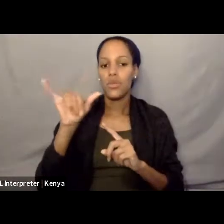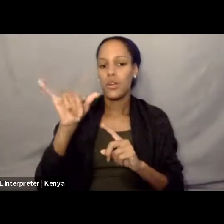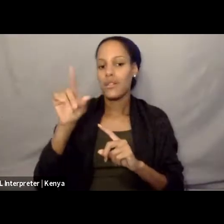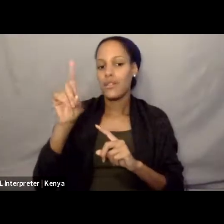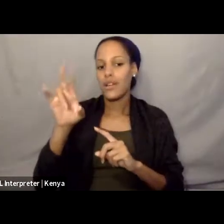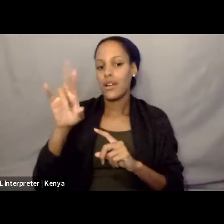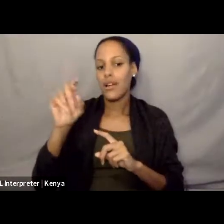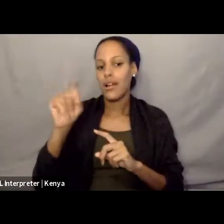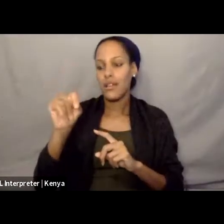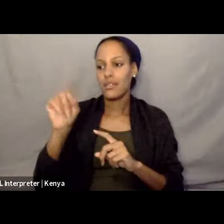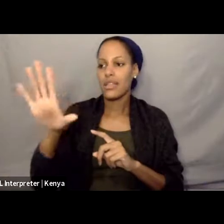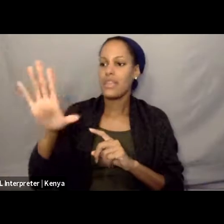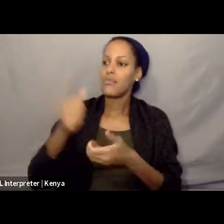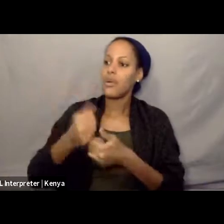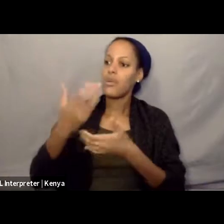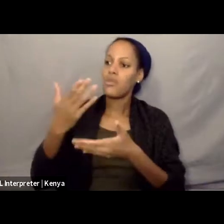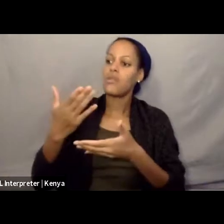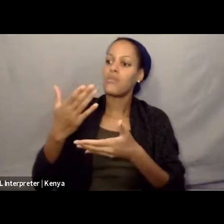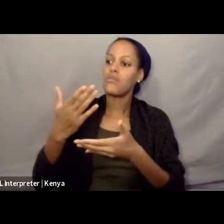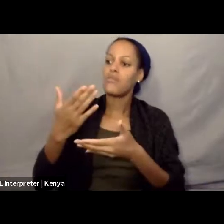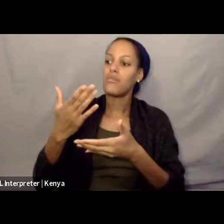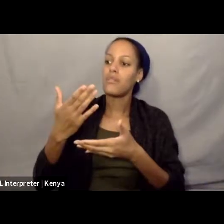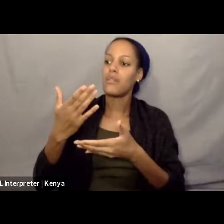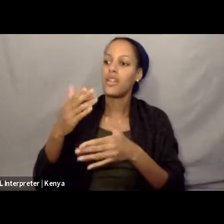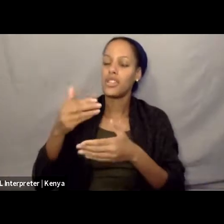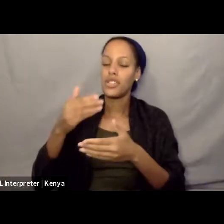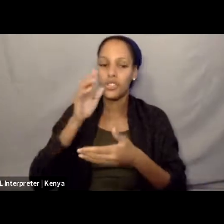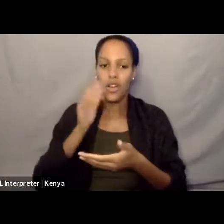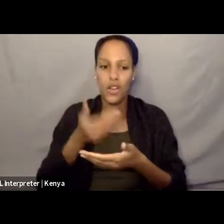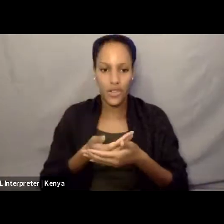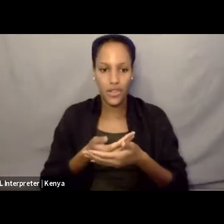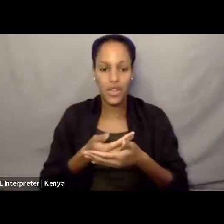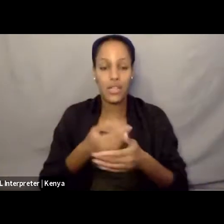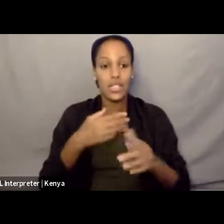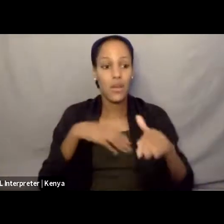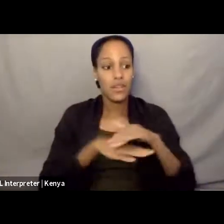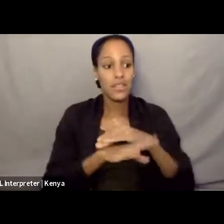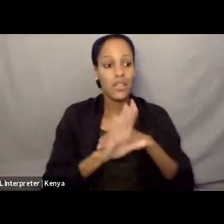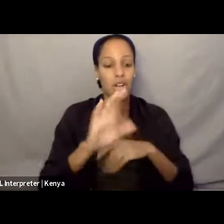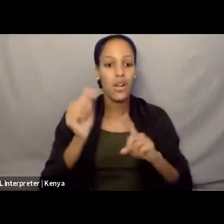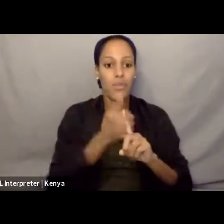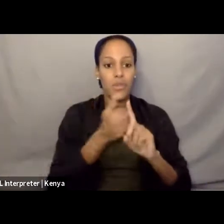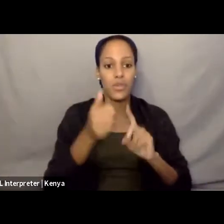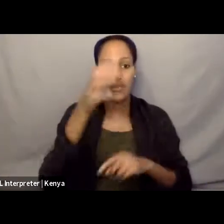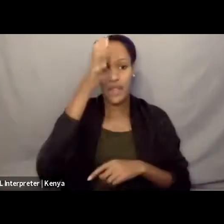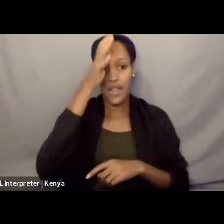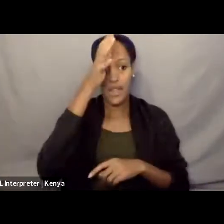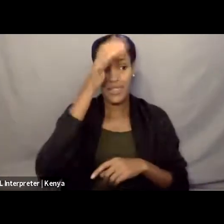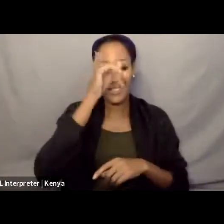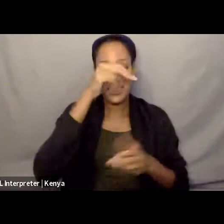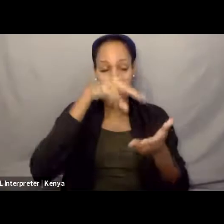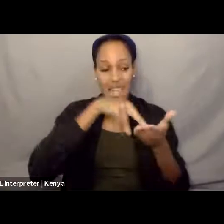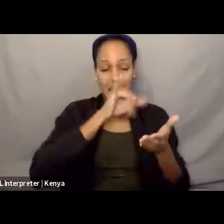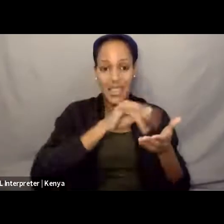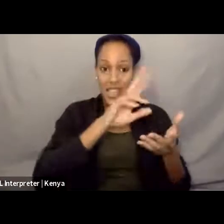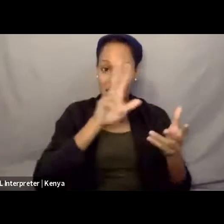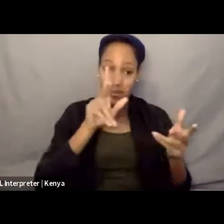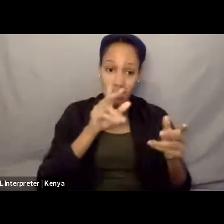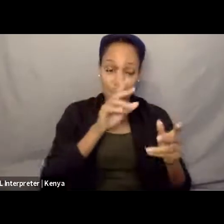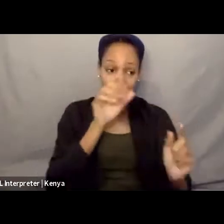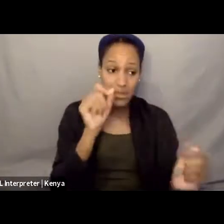Daughter, where as a child, she walks in on her abusive father standing more or less just like this, though he's